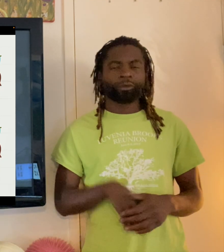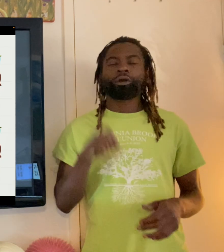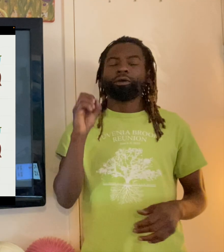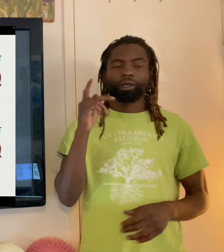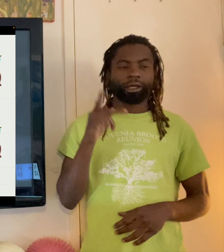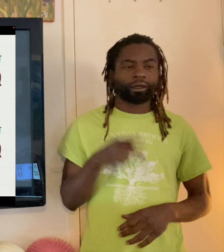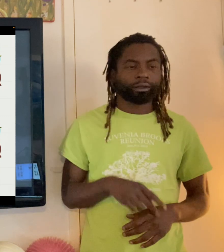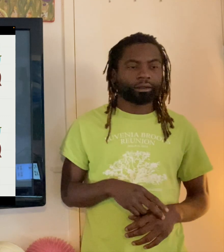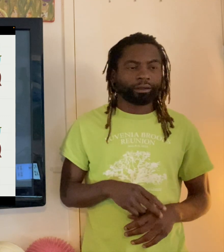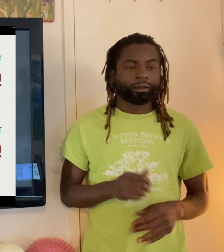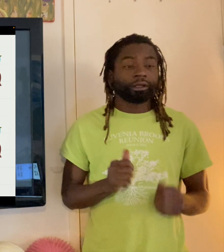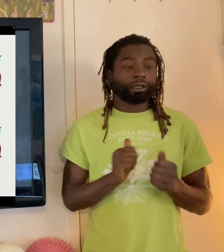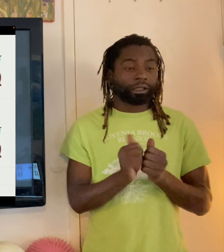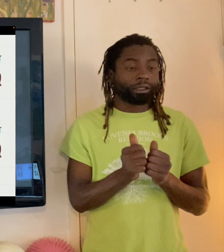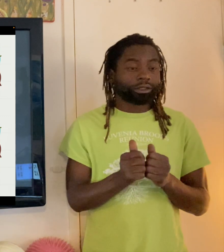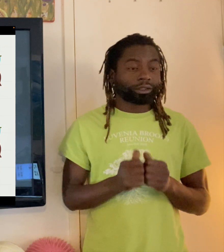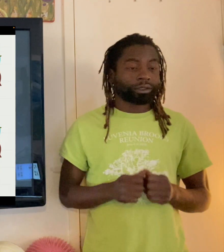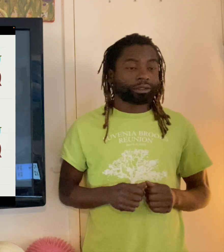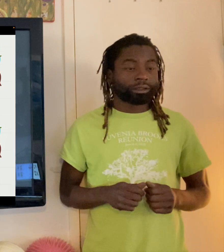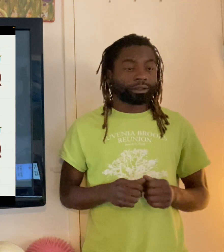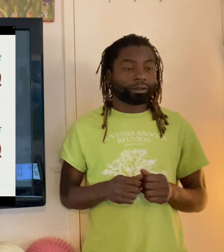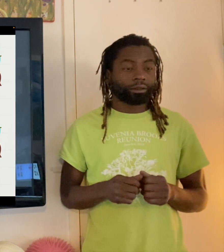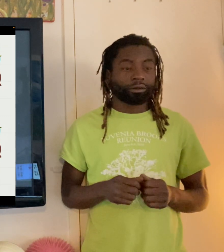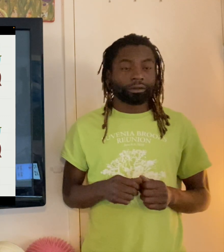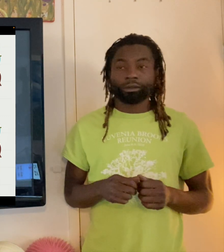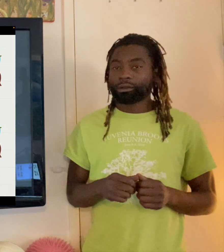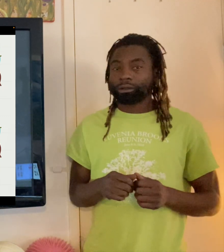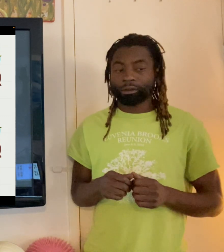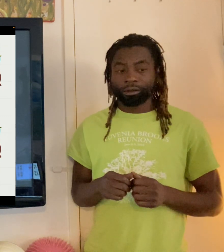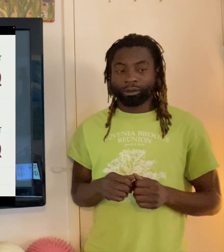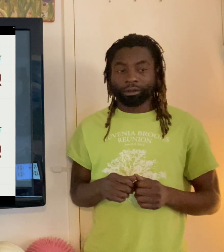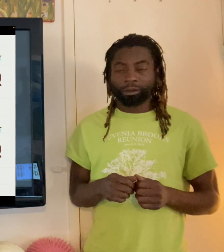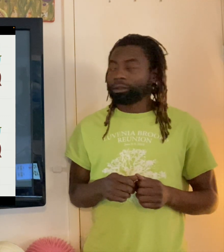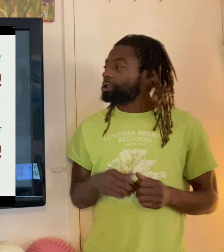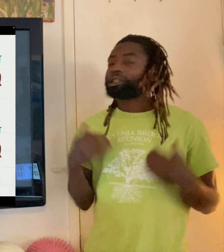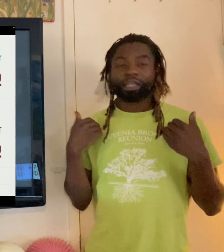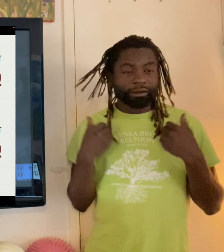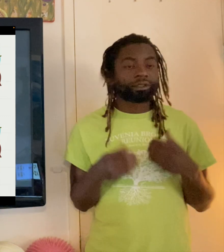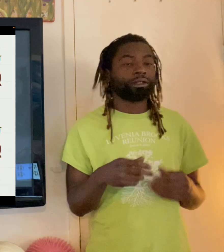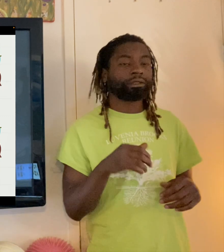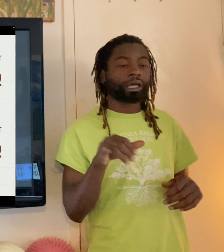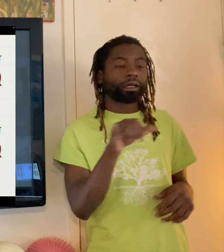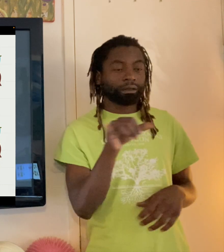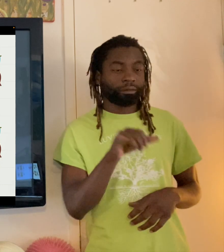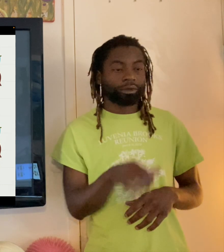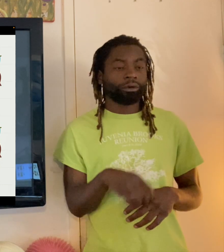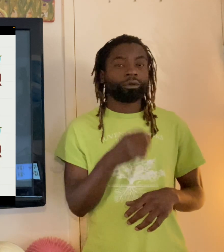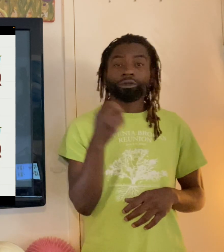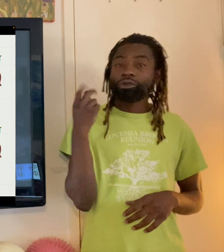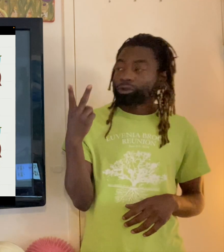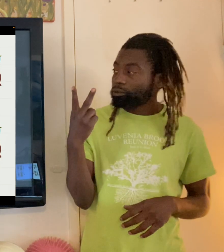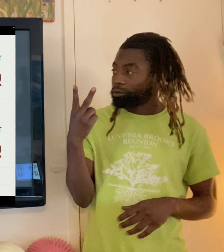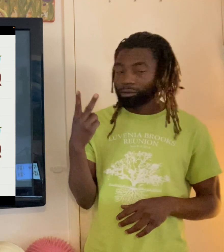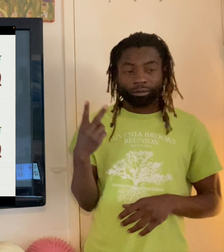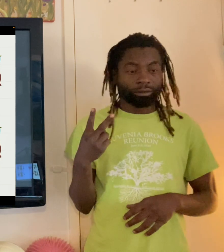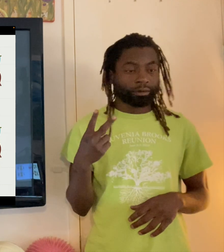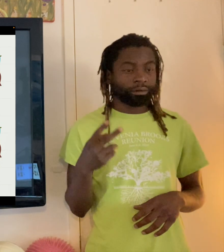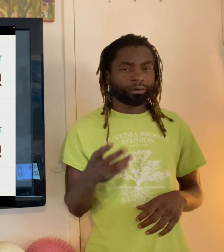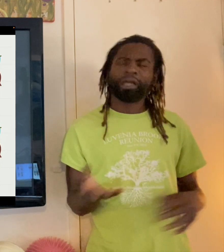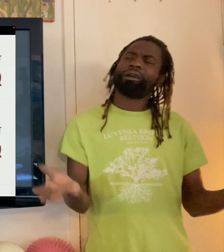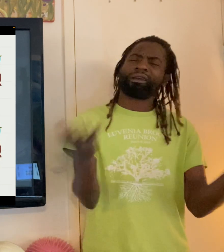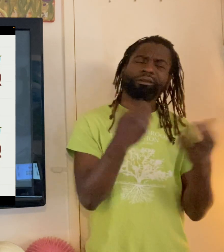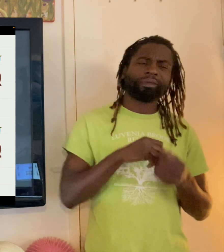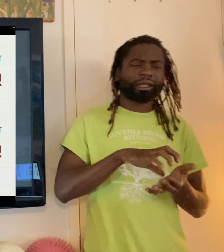Okay, now each Kevin has the same number. 1, 2 cookies. Come